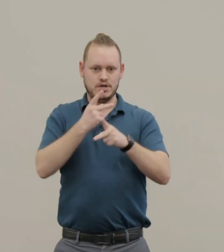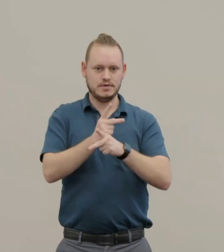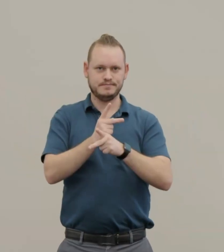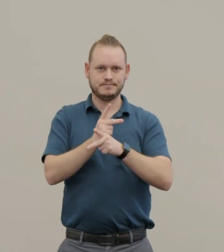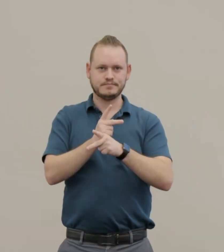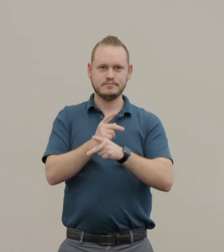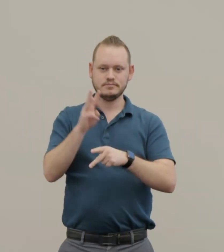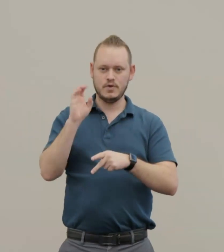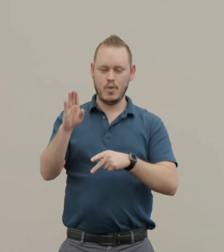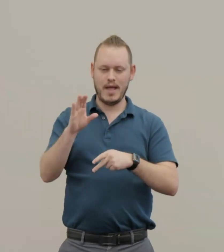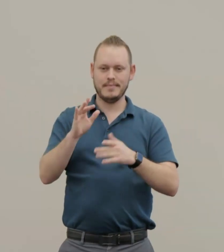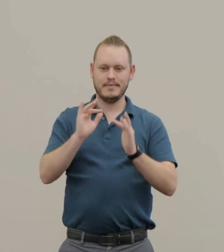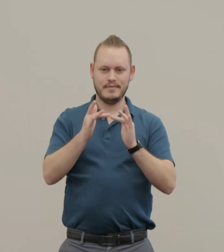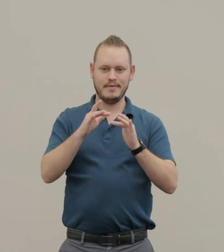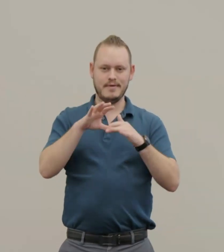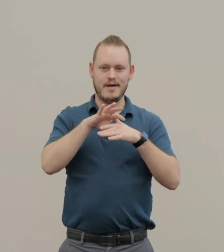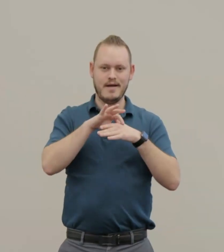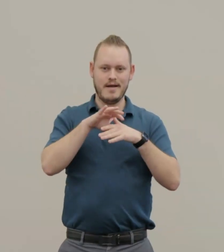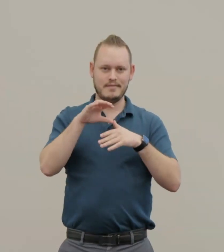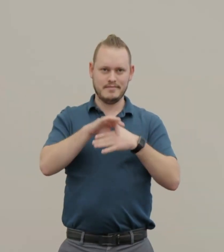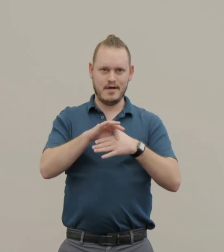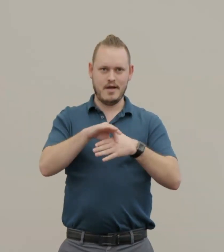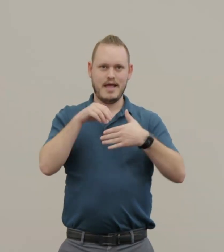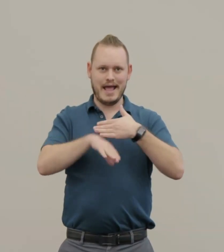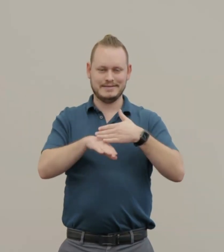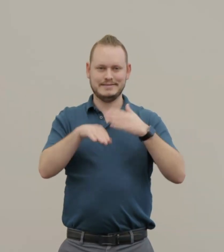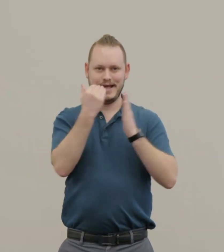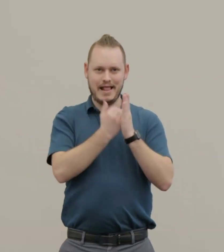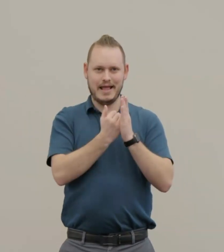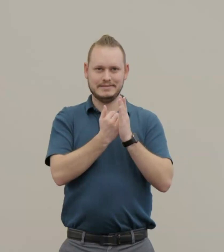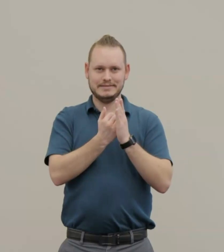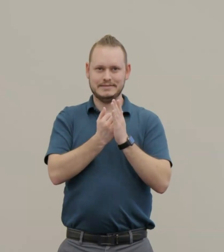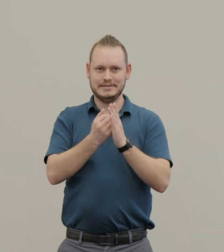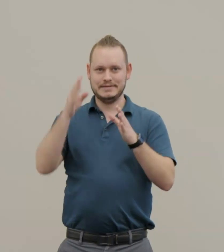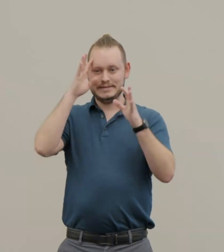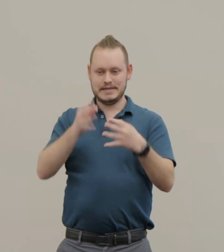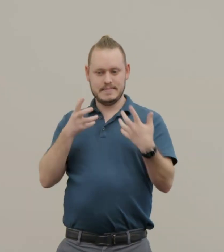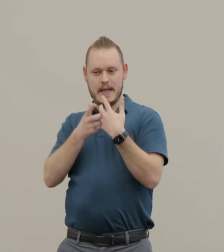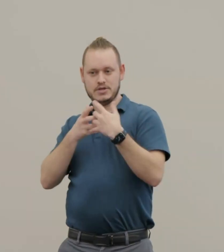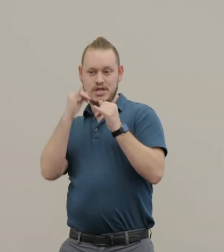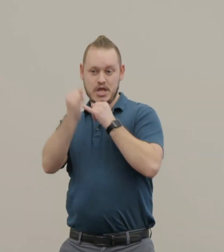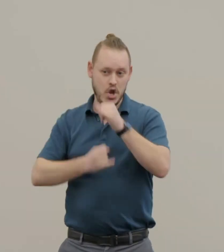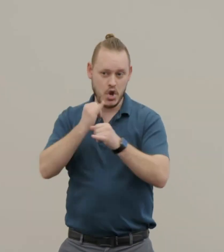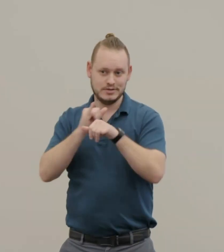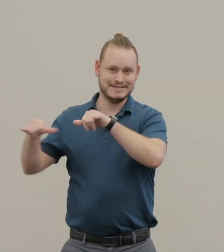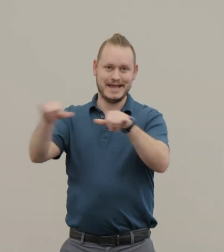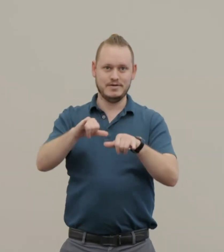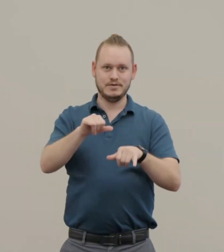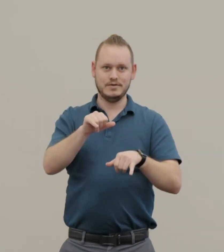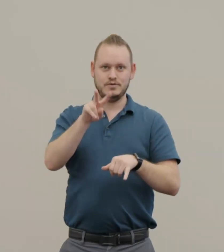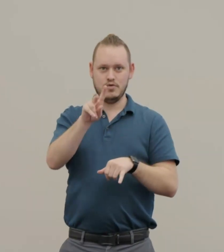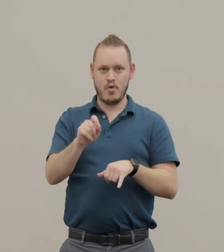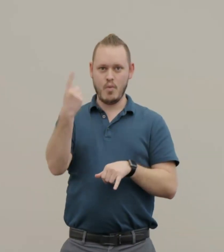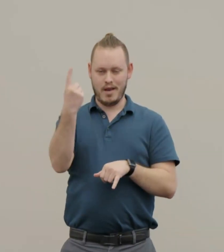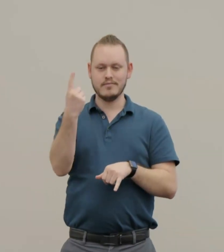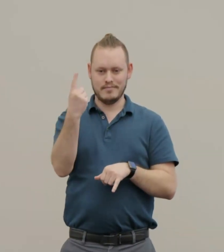Accessibility Guidelines, was deemed the technical standard that is also consistent with international standards, as well as